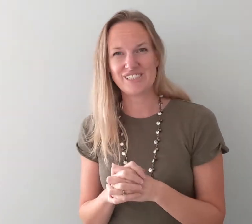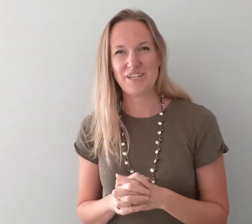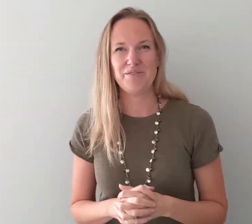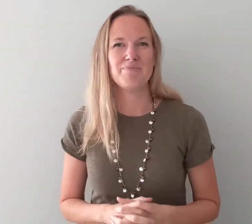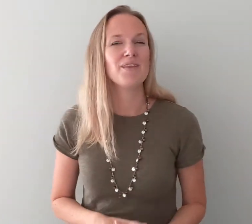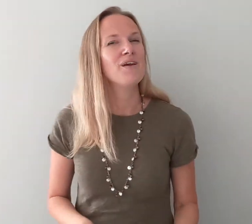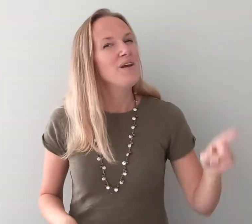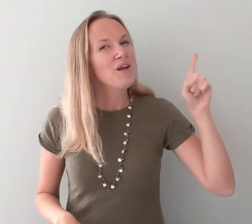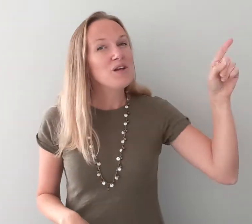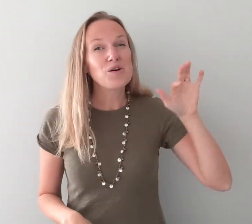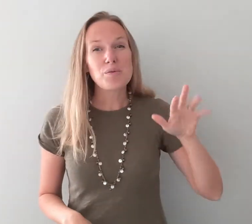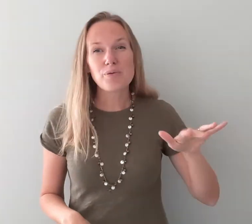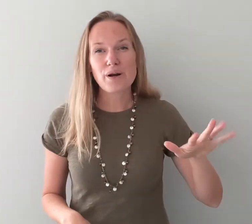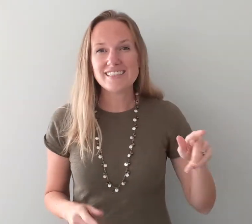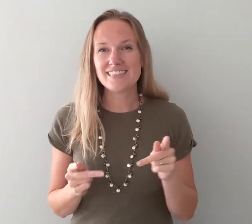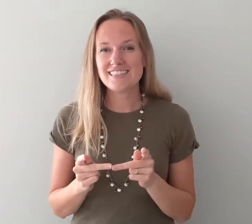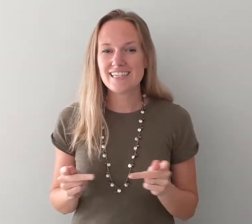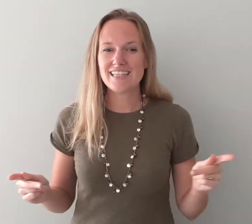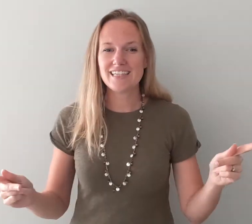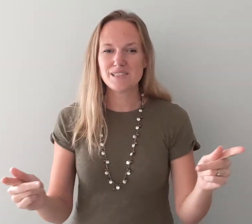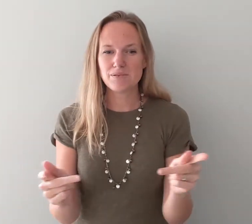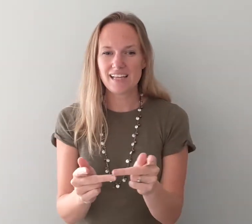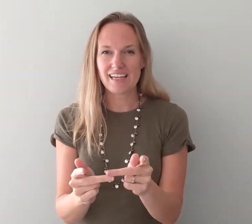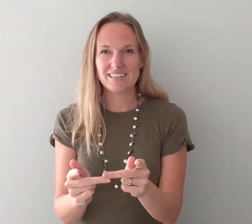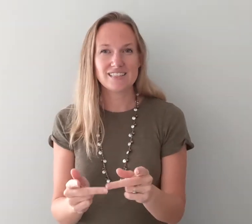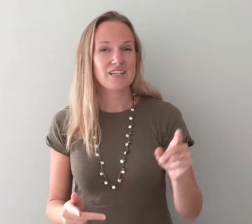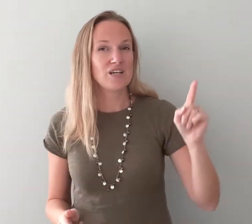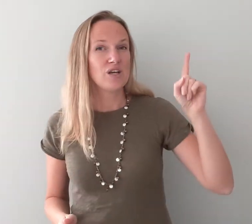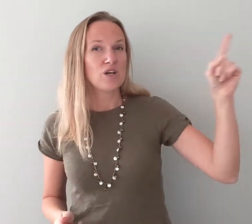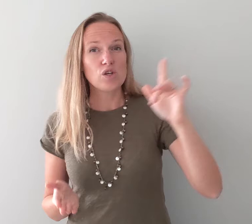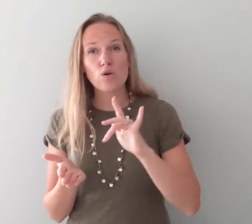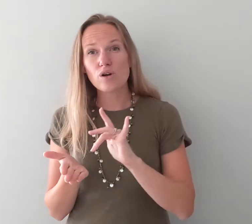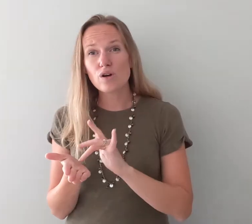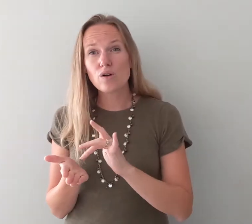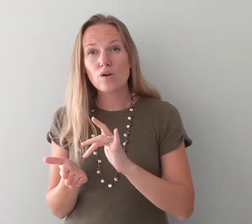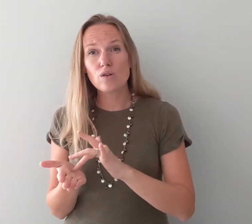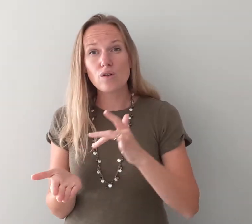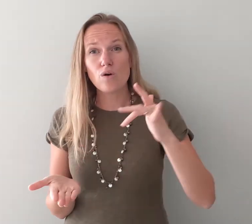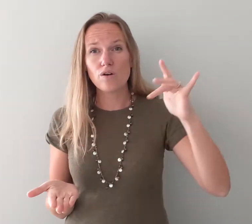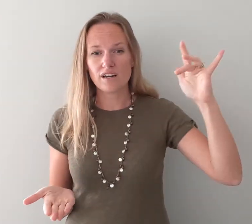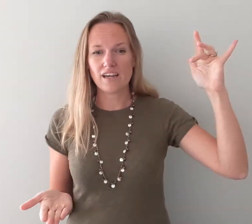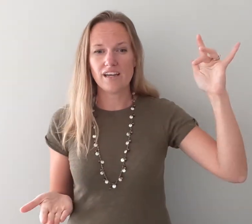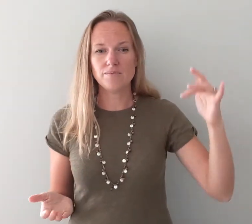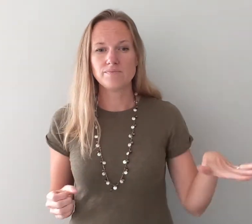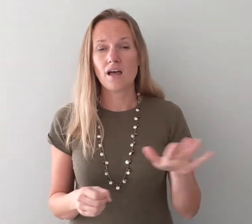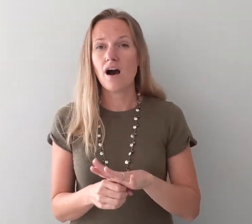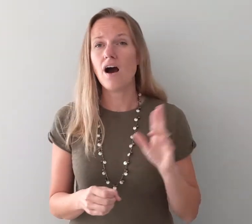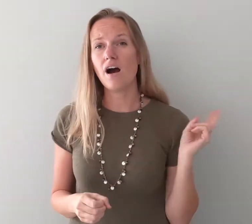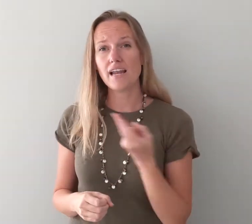2. Your presence in this place, your glory on